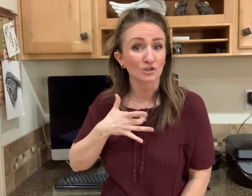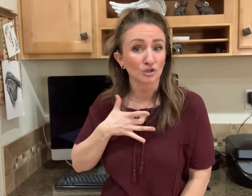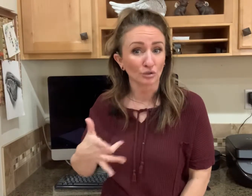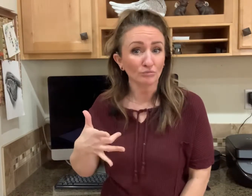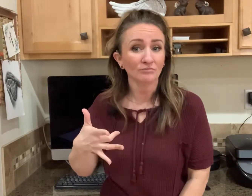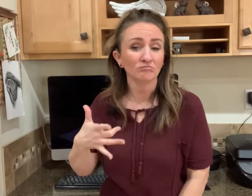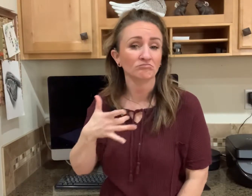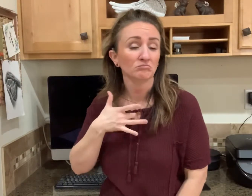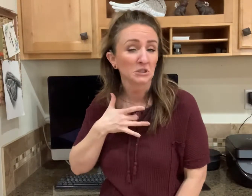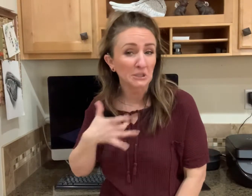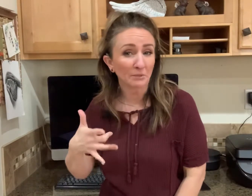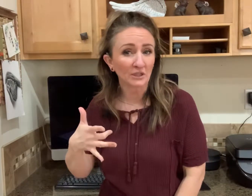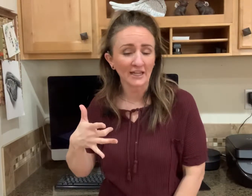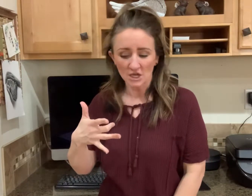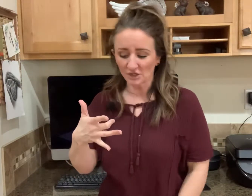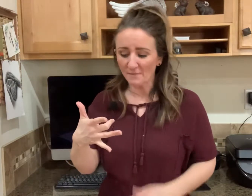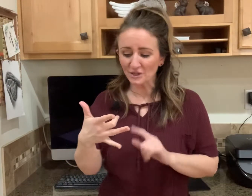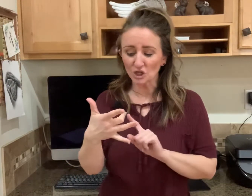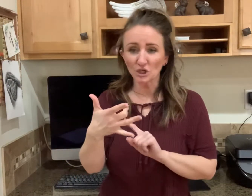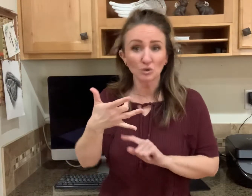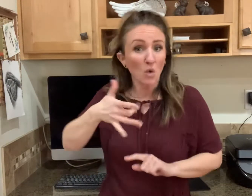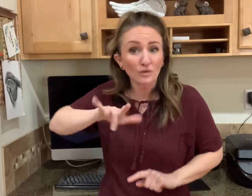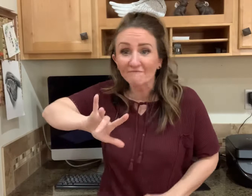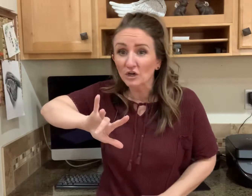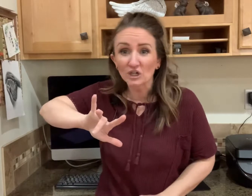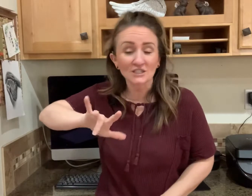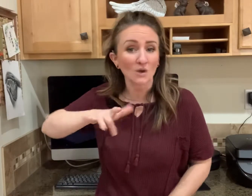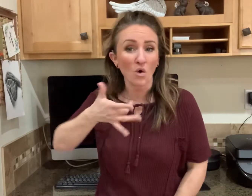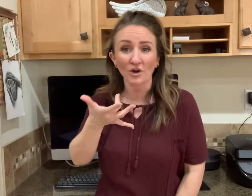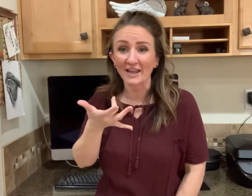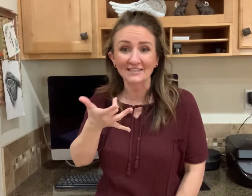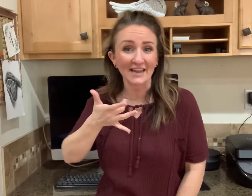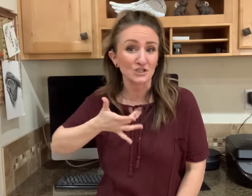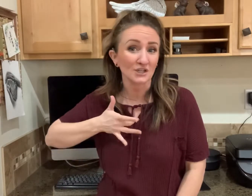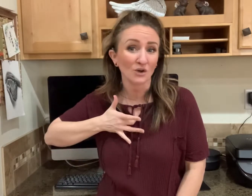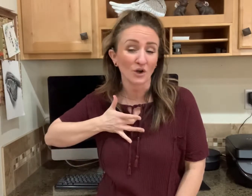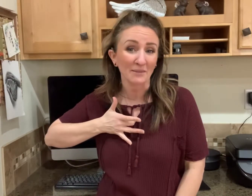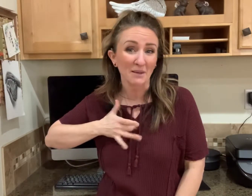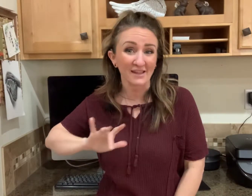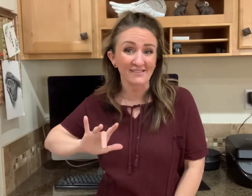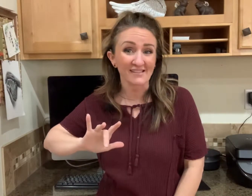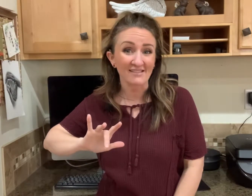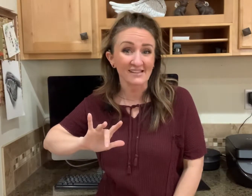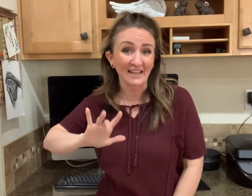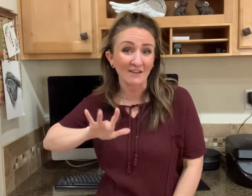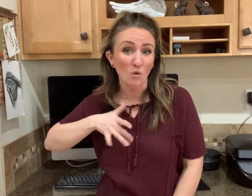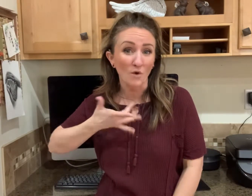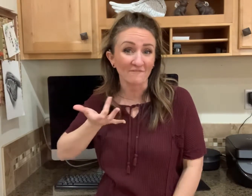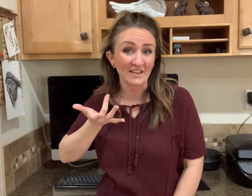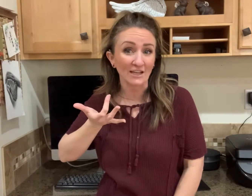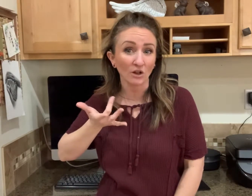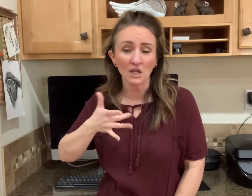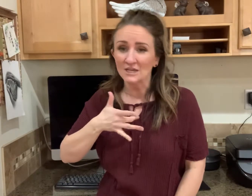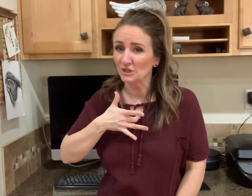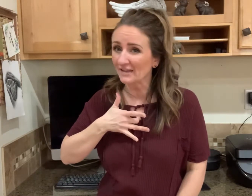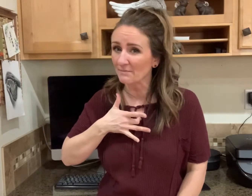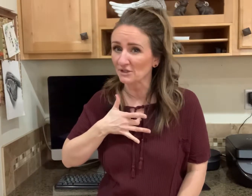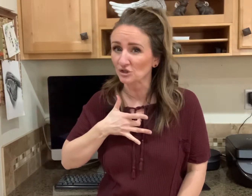too. Typically, just make sure that you don't reverse the orientation or it becomes like sensitive or feel. Just keep it